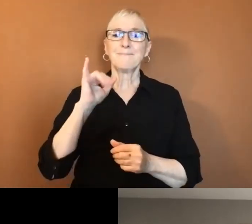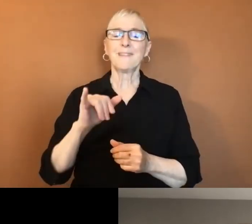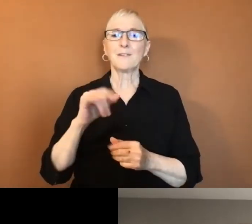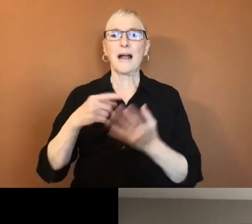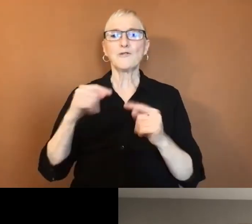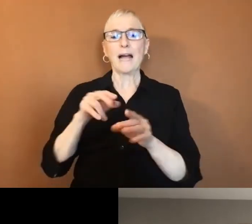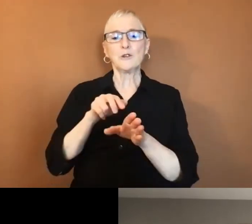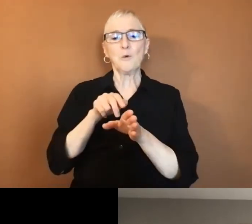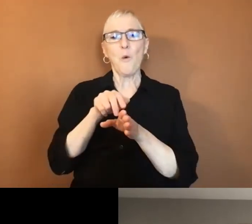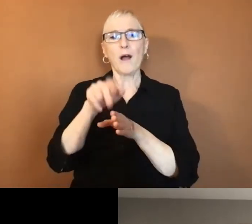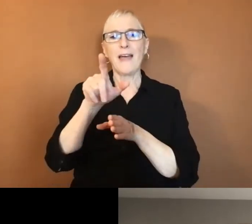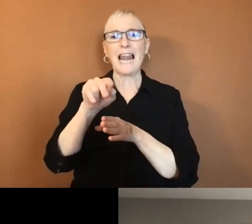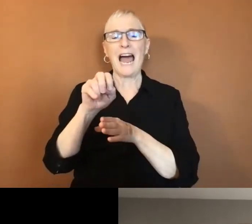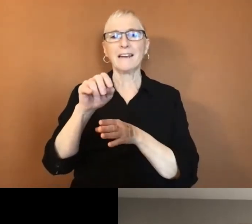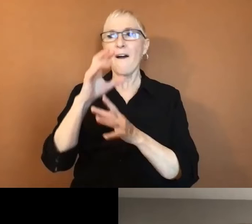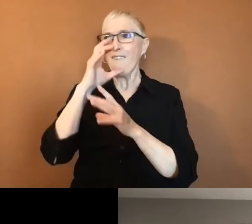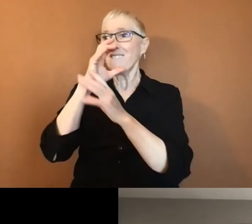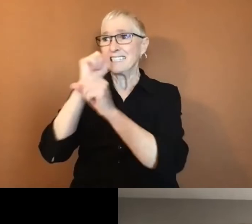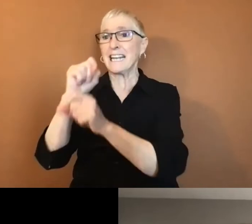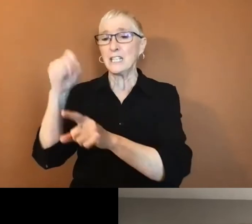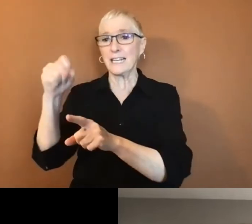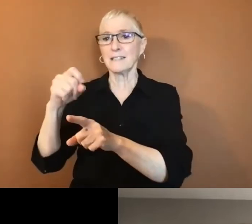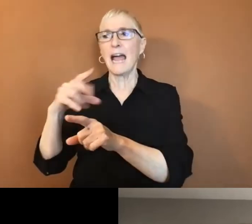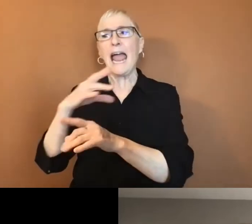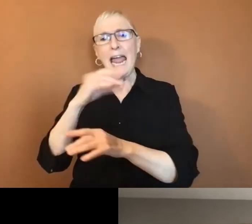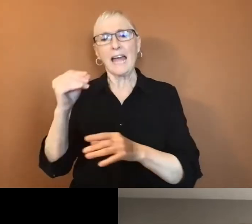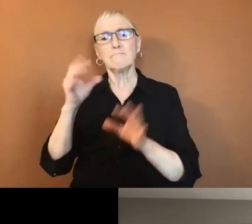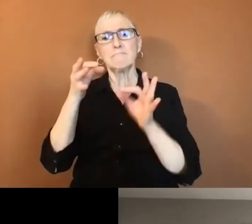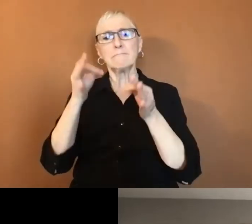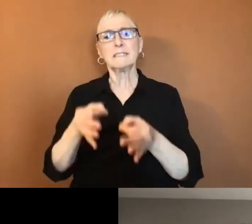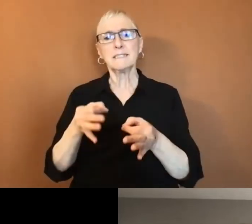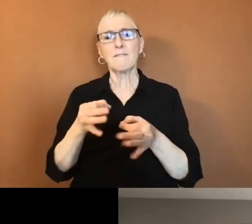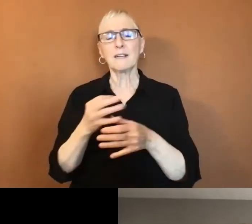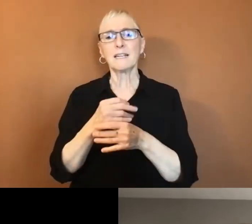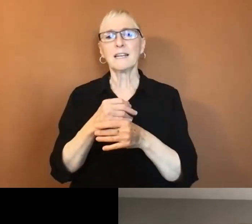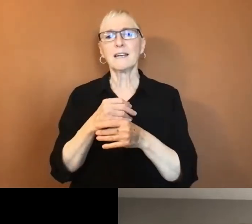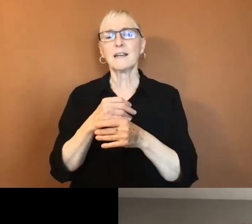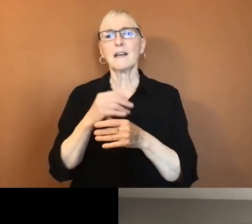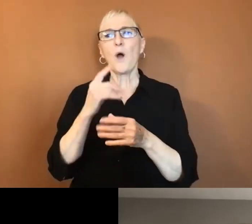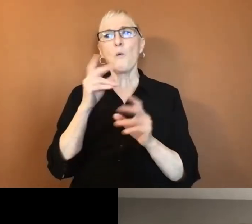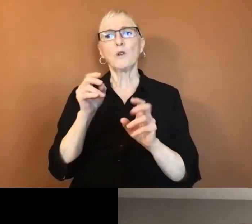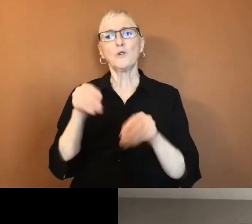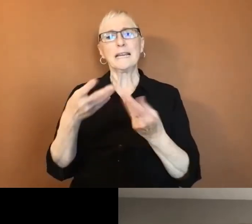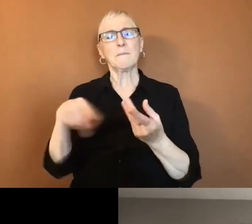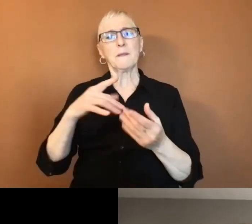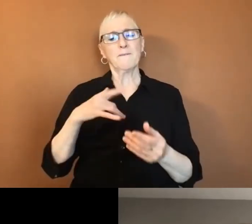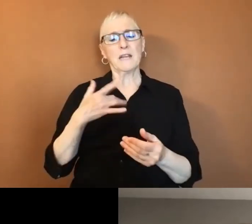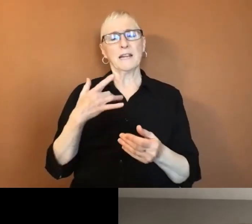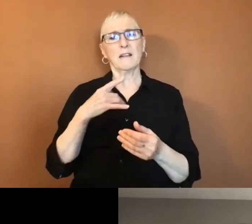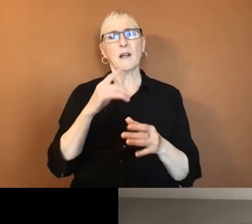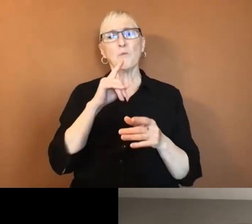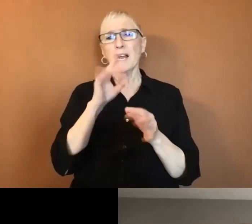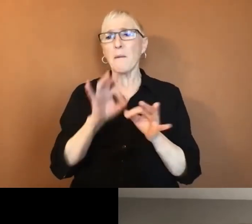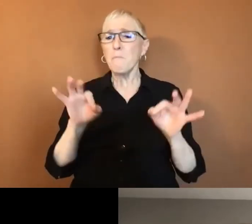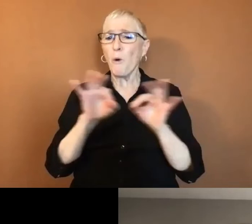to not squash that fascination, but certainly instill the feeling of how important it is that we